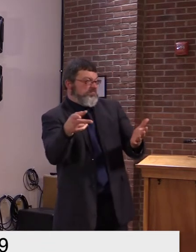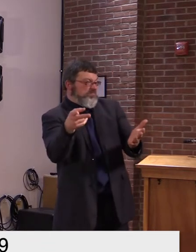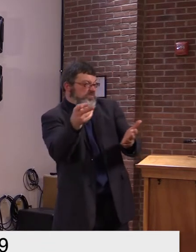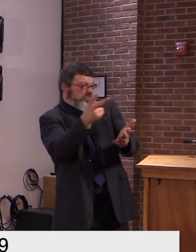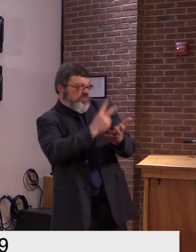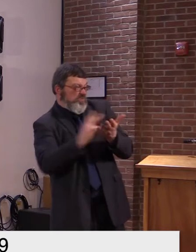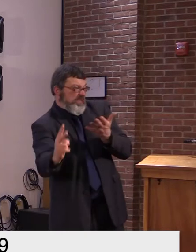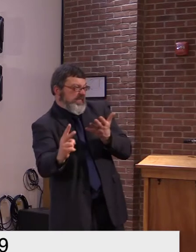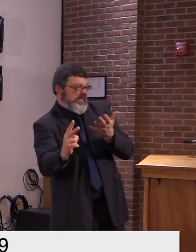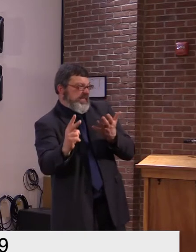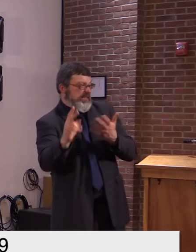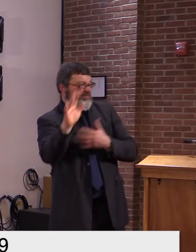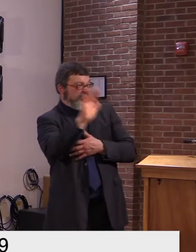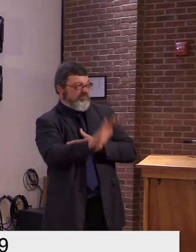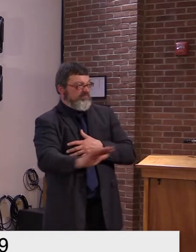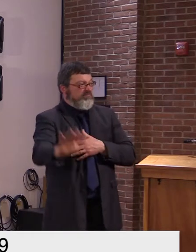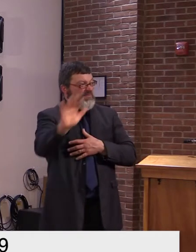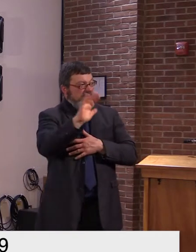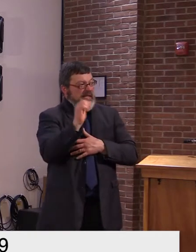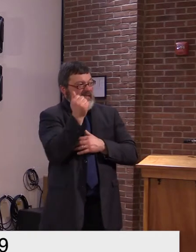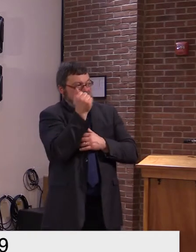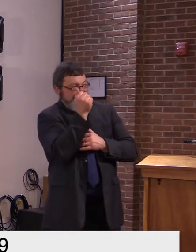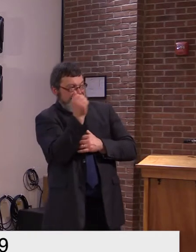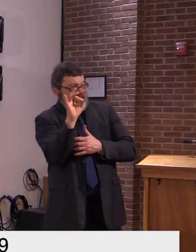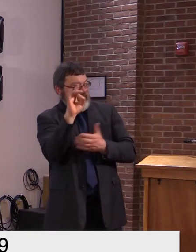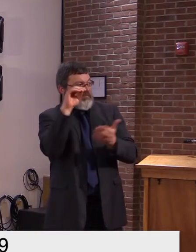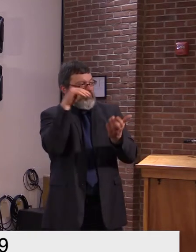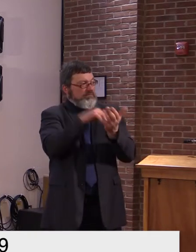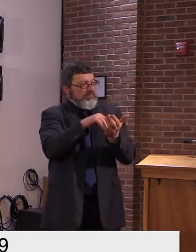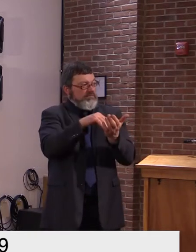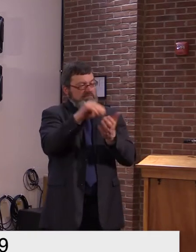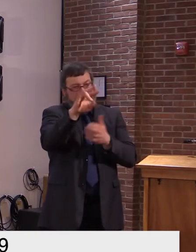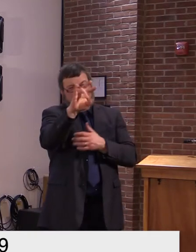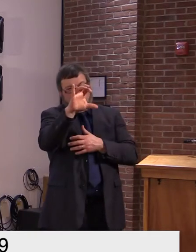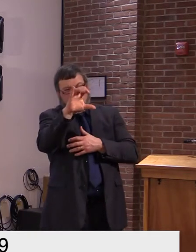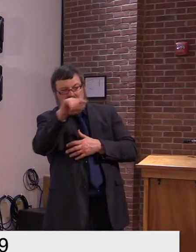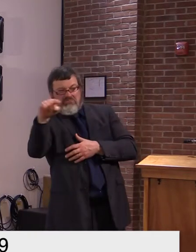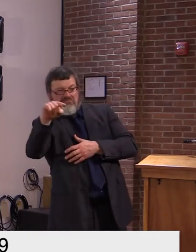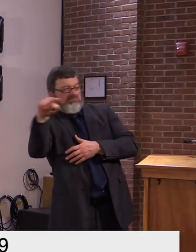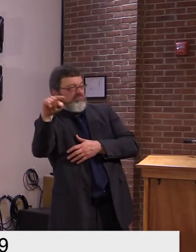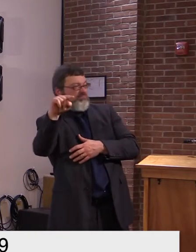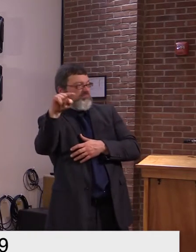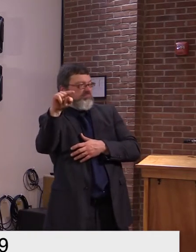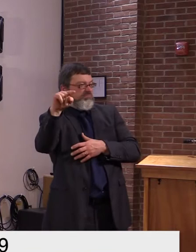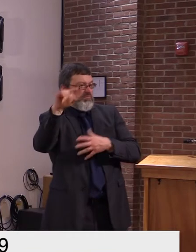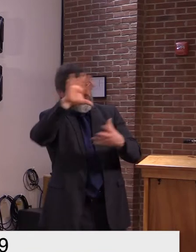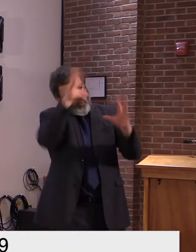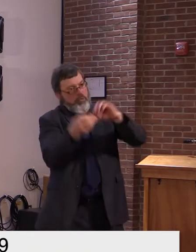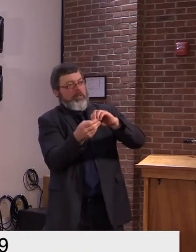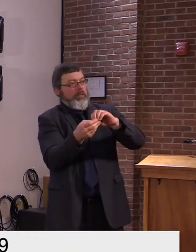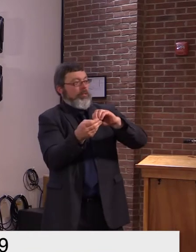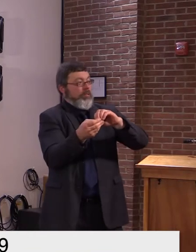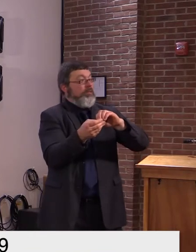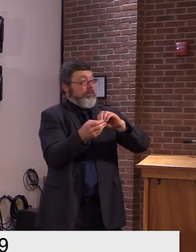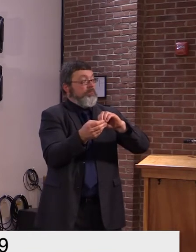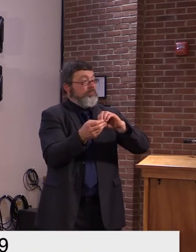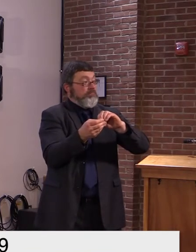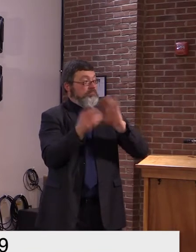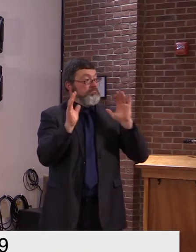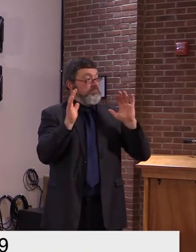18,725 doses total, well on our way to the 34,000 doses expected by the end of the